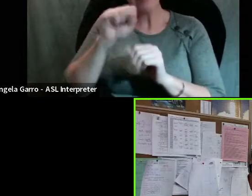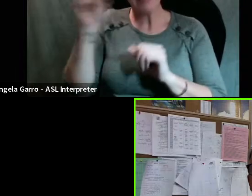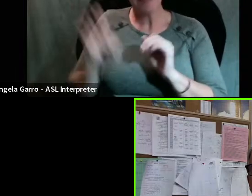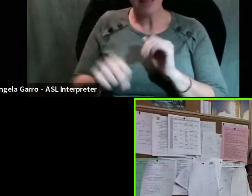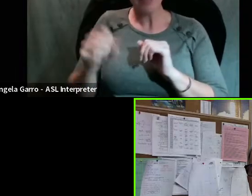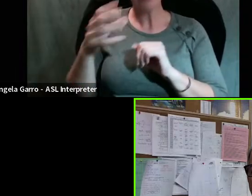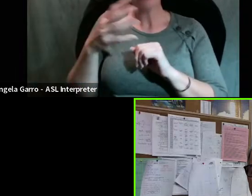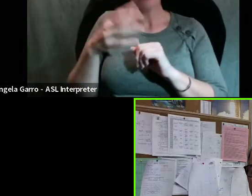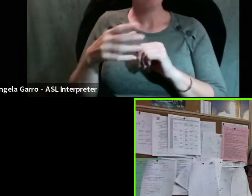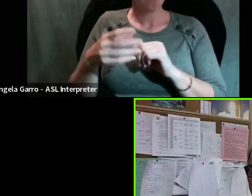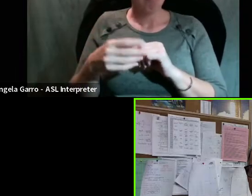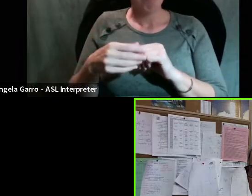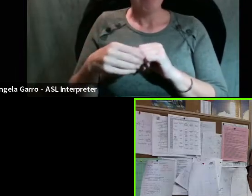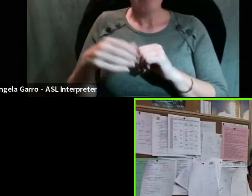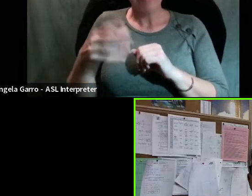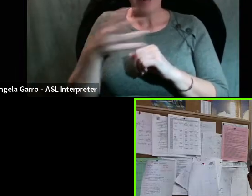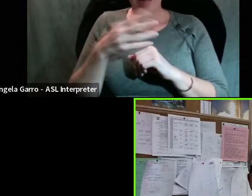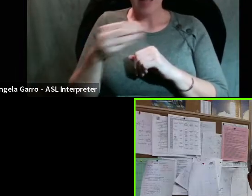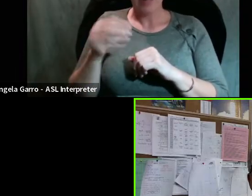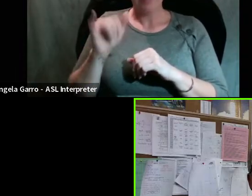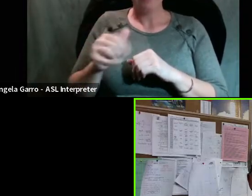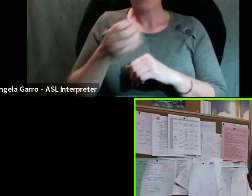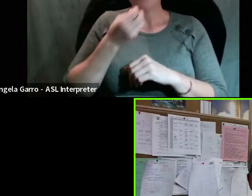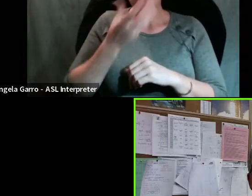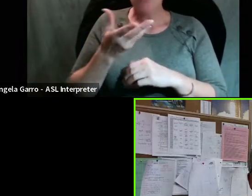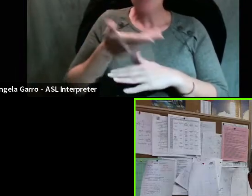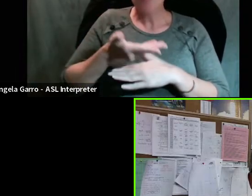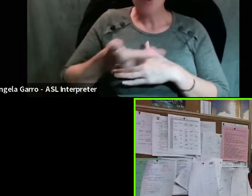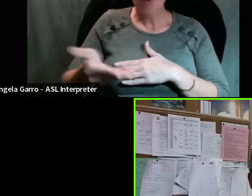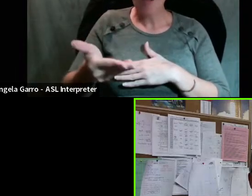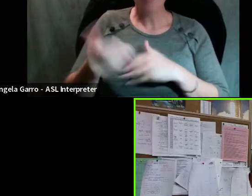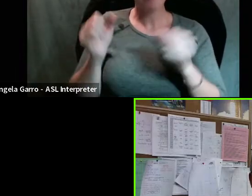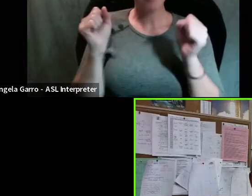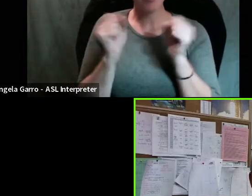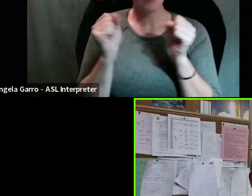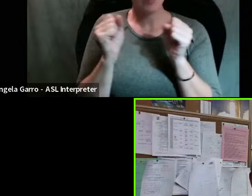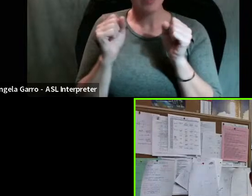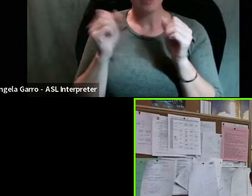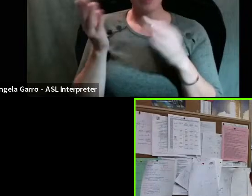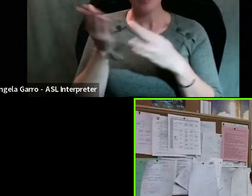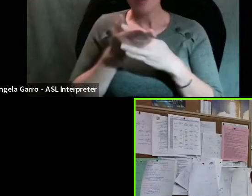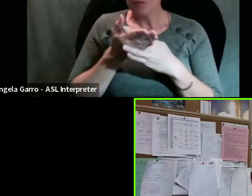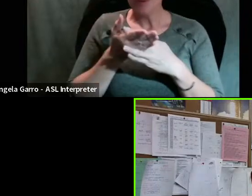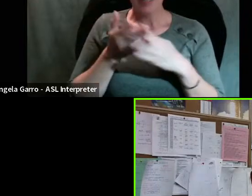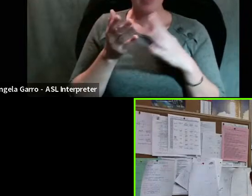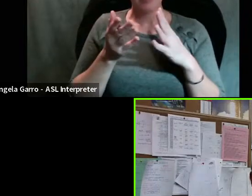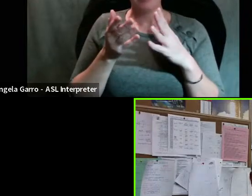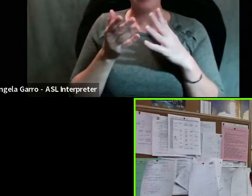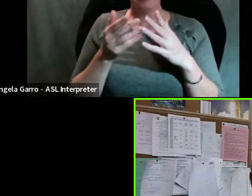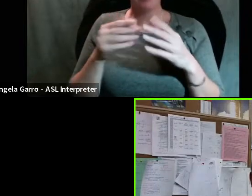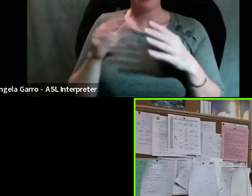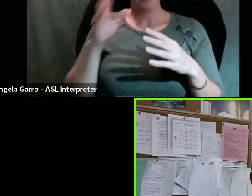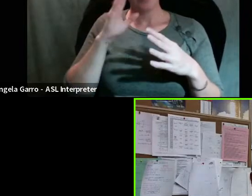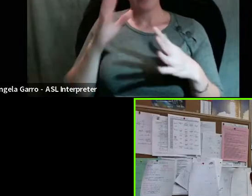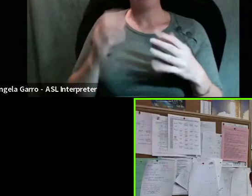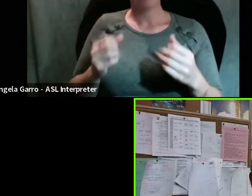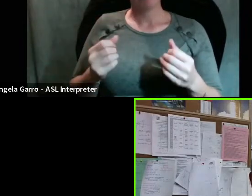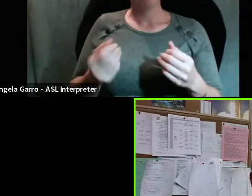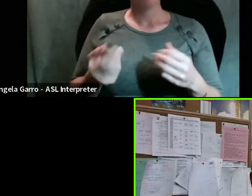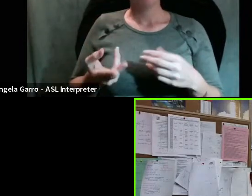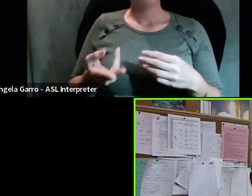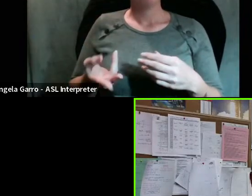and that warm welcome of the winter break and a rejuvenation